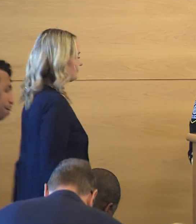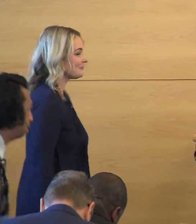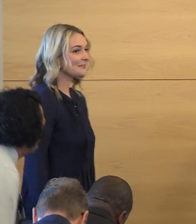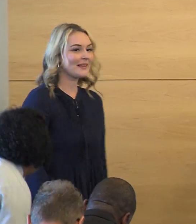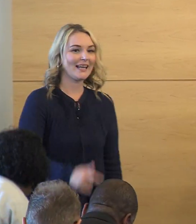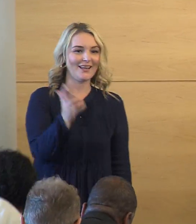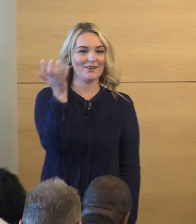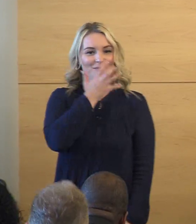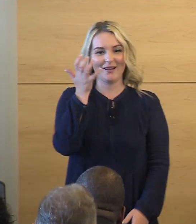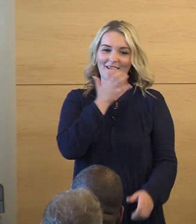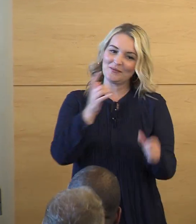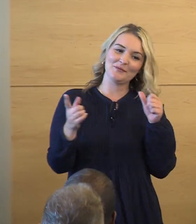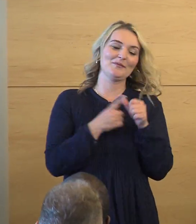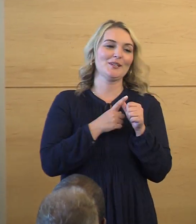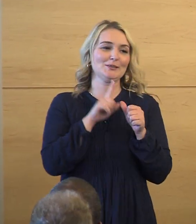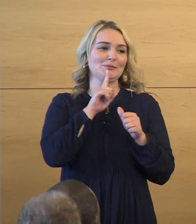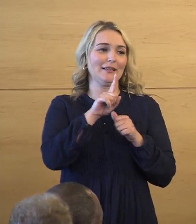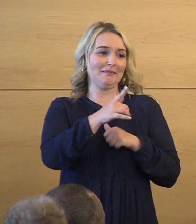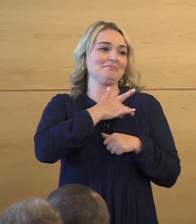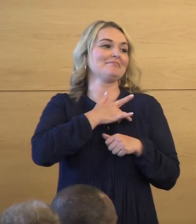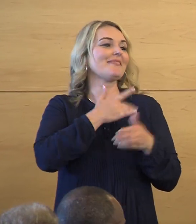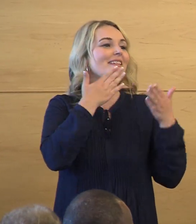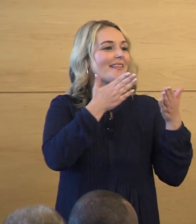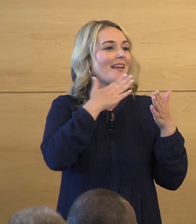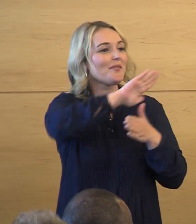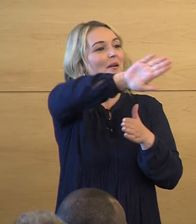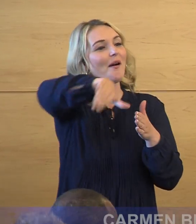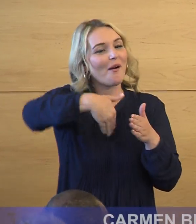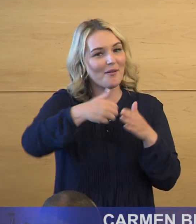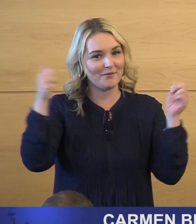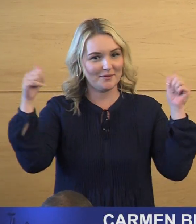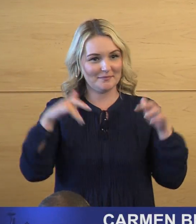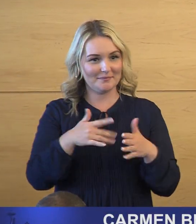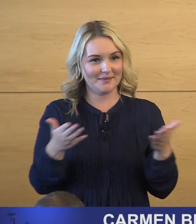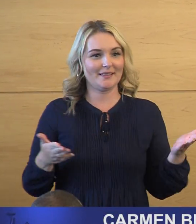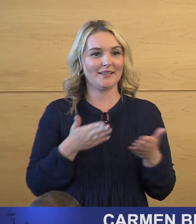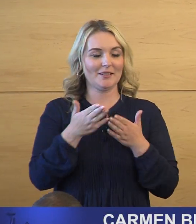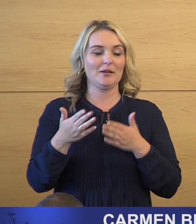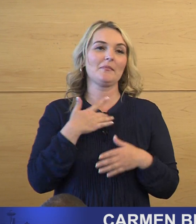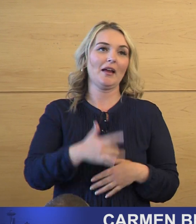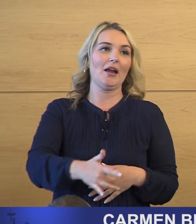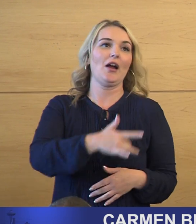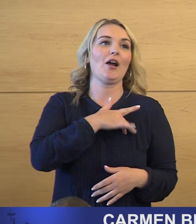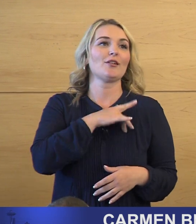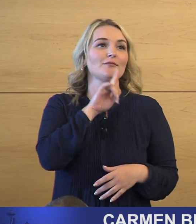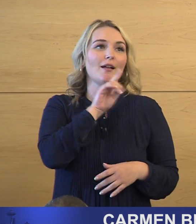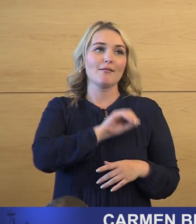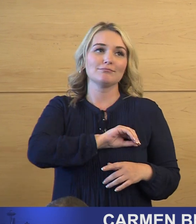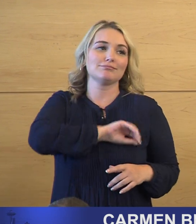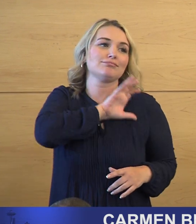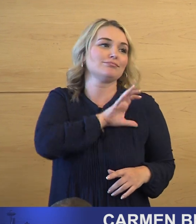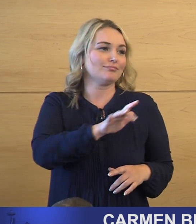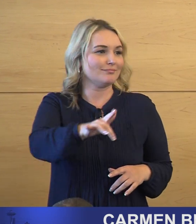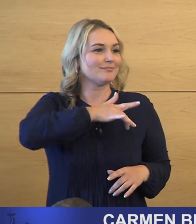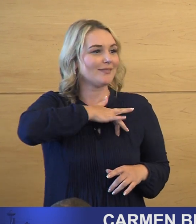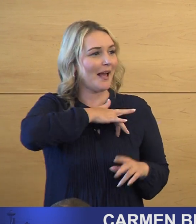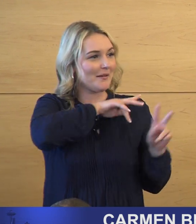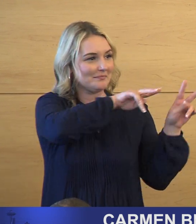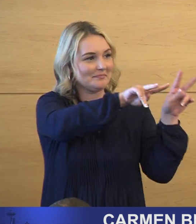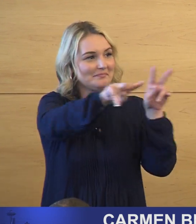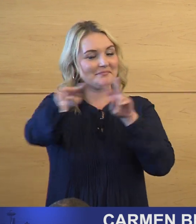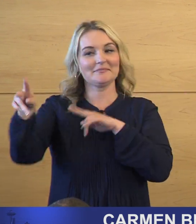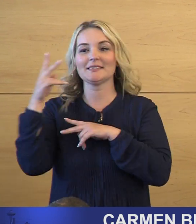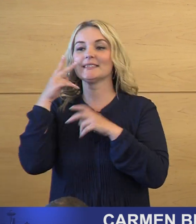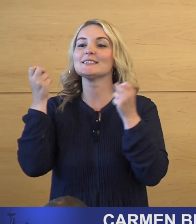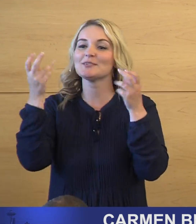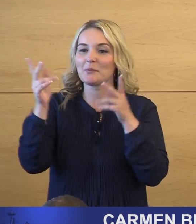Wow, first let me just say thank you all for being here. My heart is truly full as I look out and see so many people